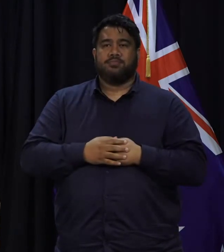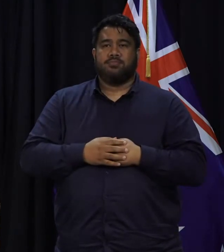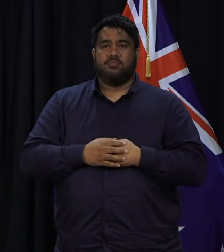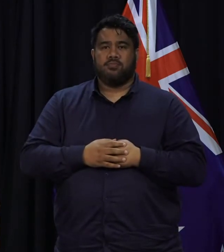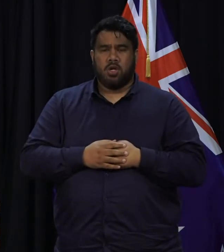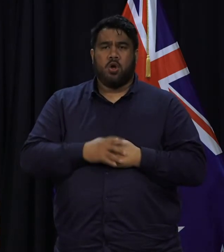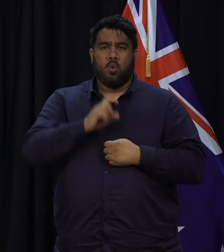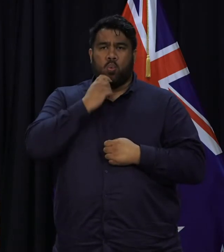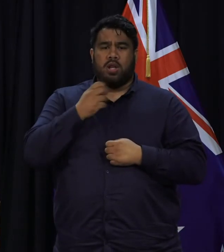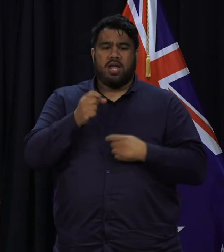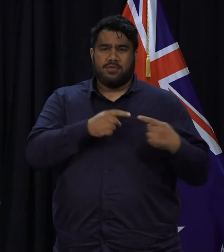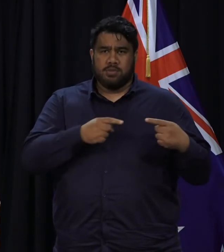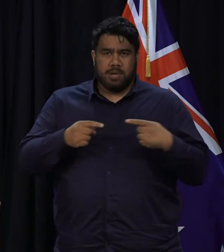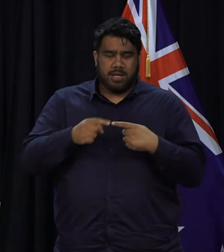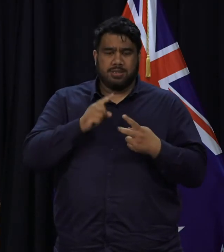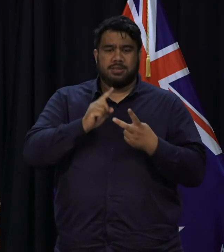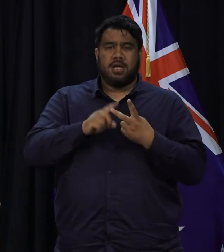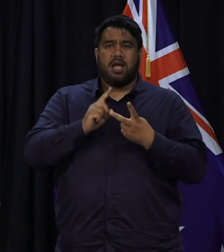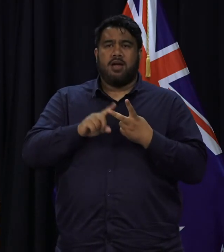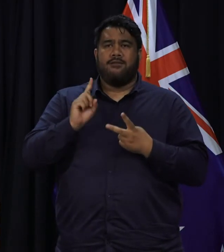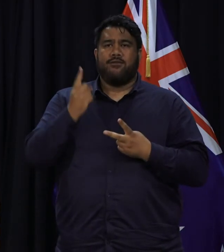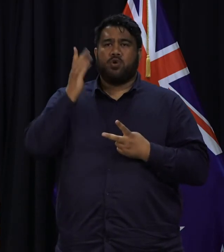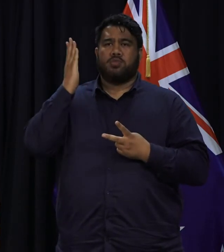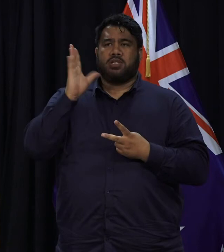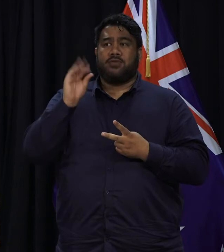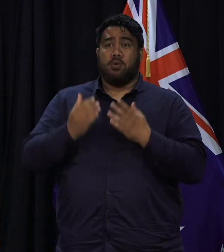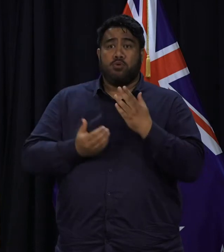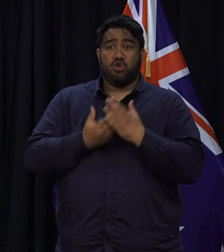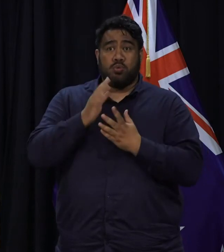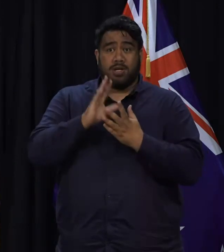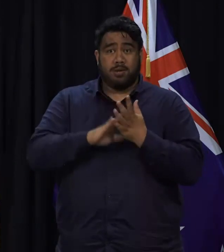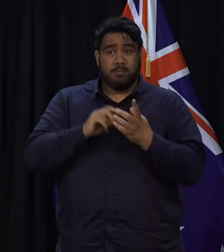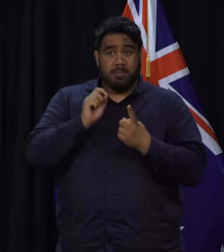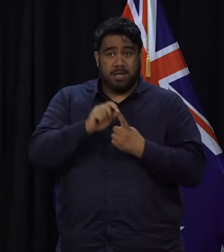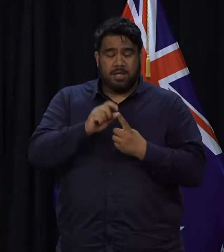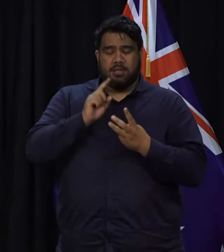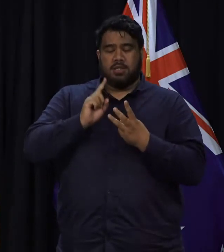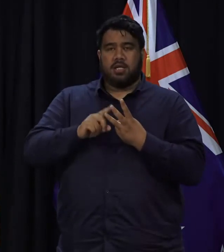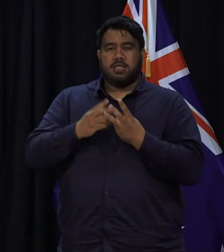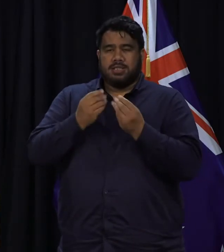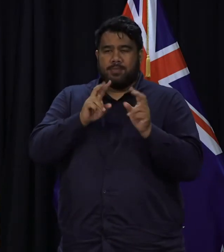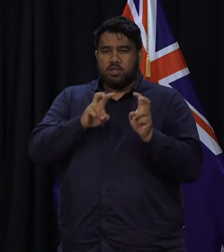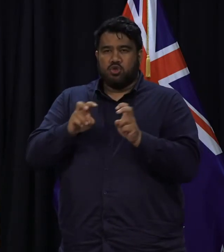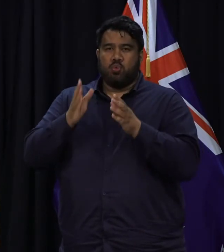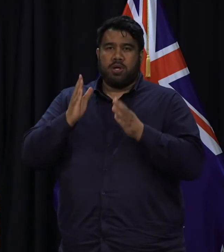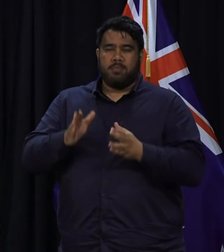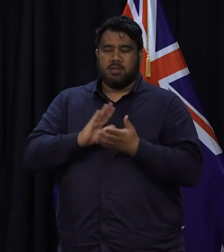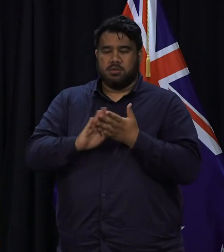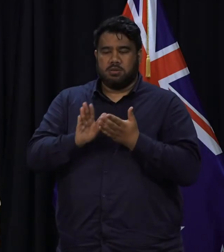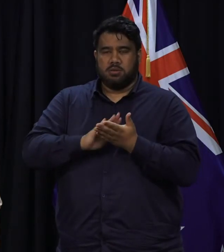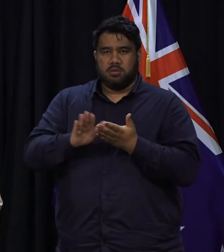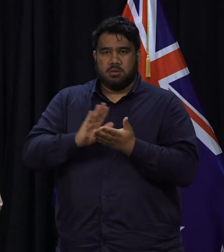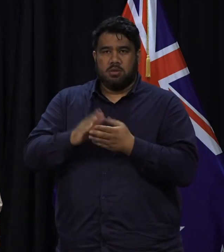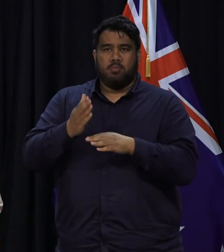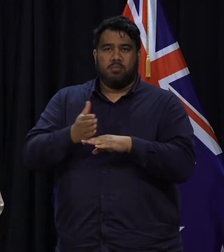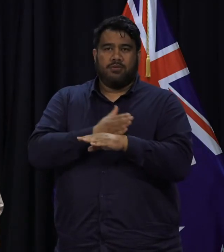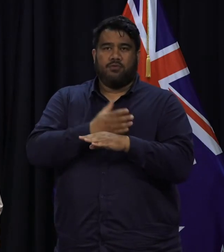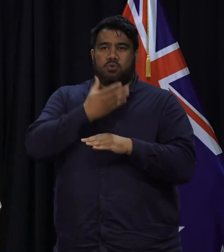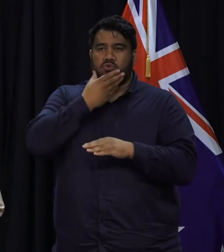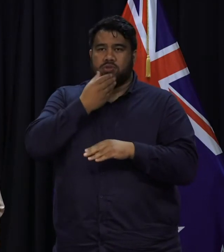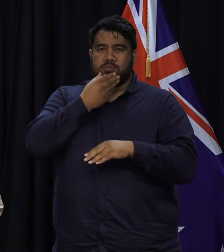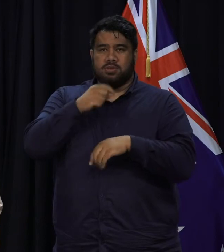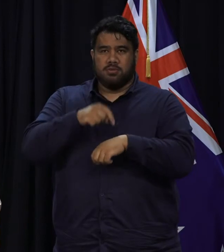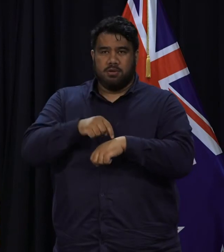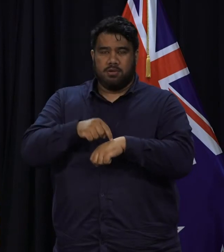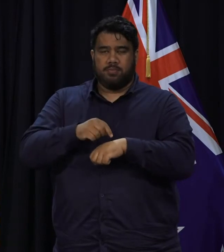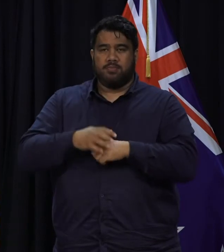debate, maiden speeches, and legislation we need to progress prior to Christmas. Yesterday at my